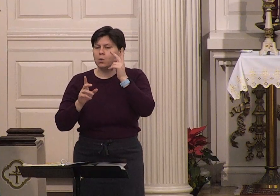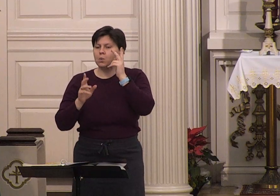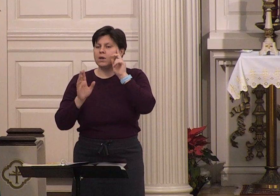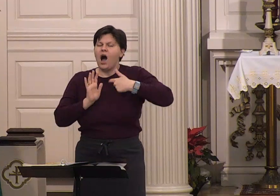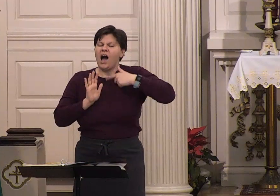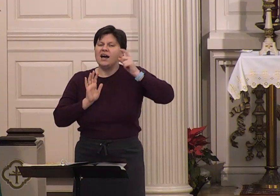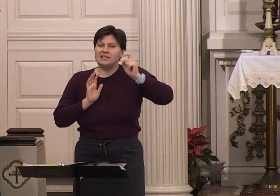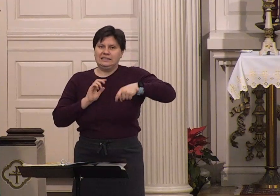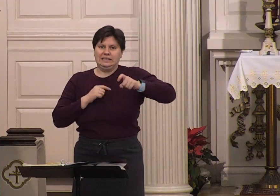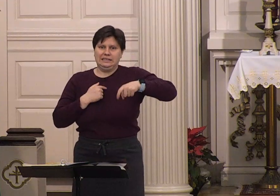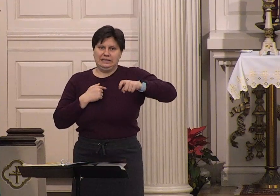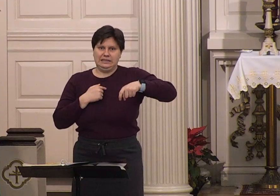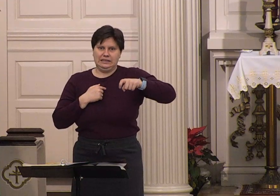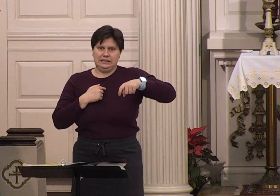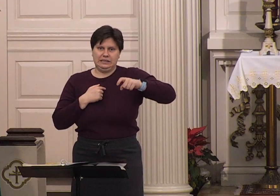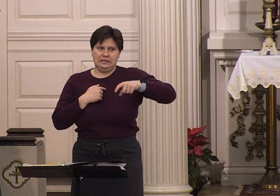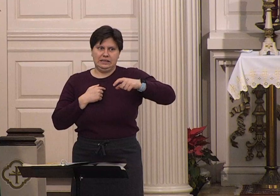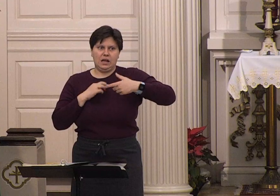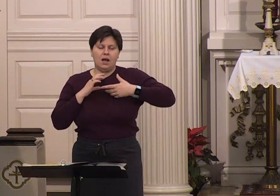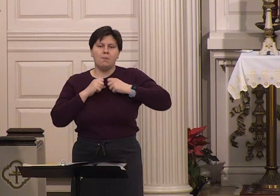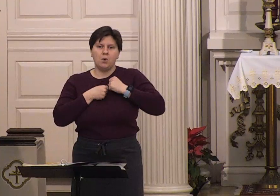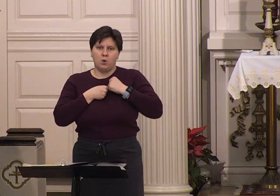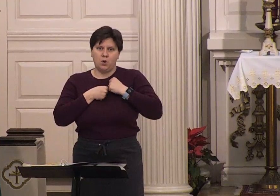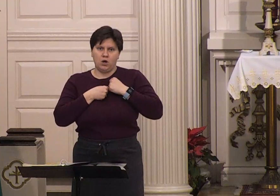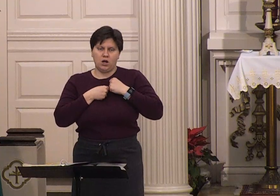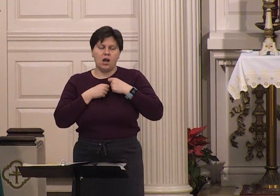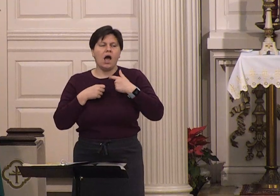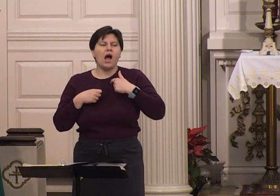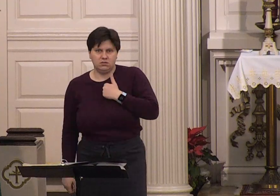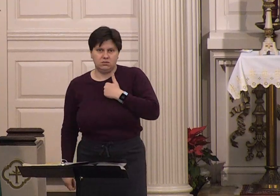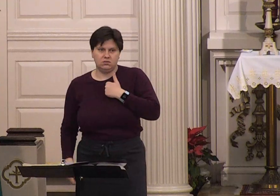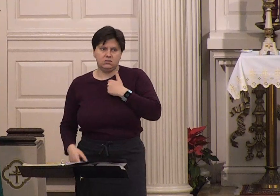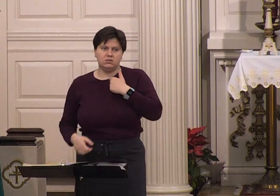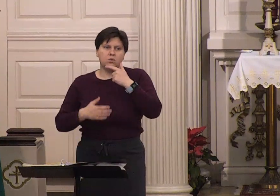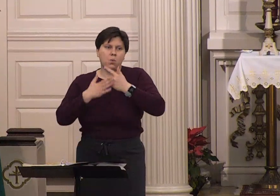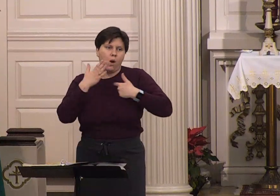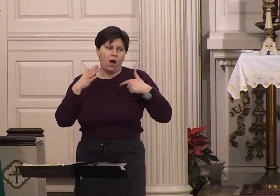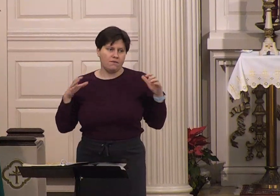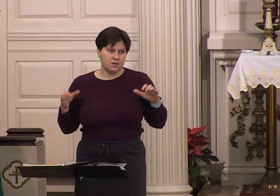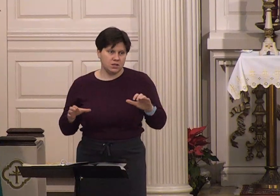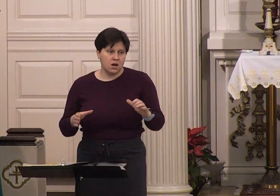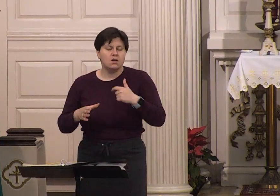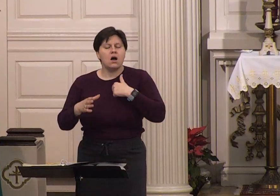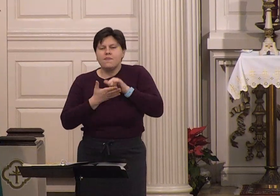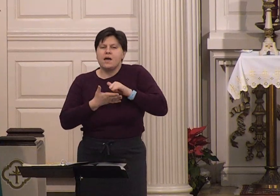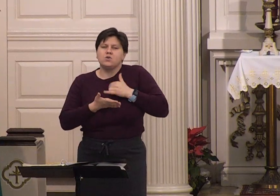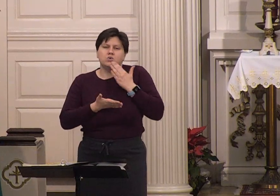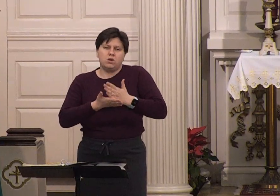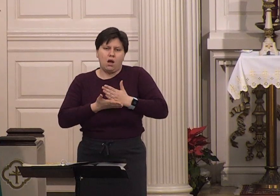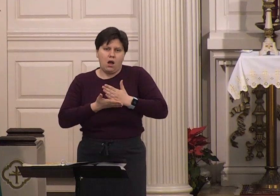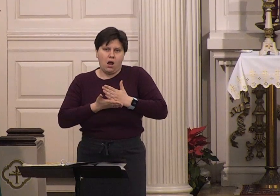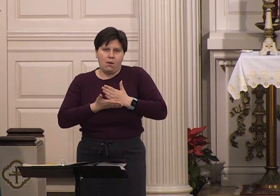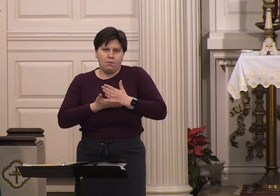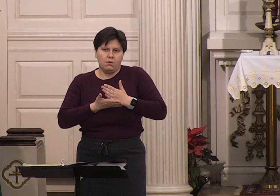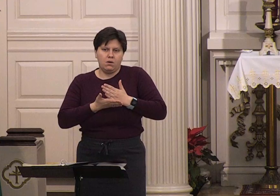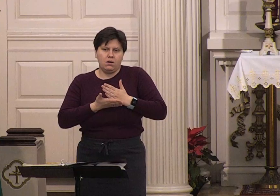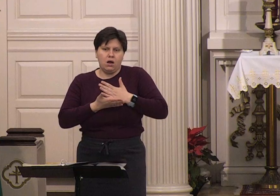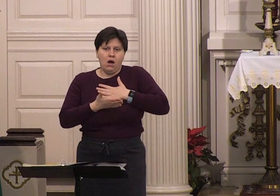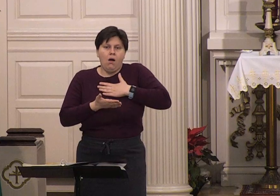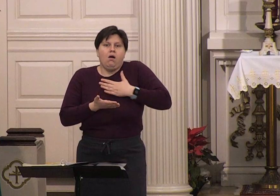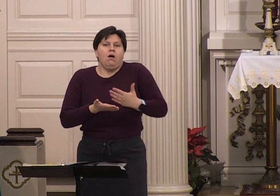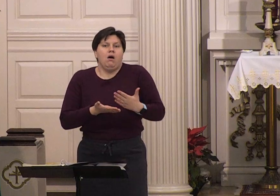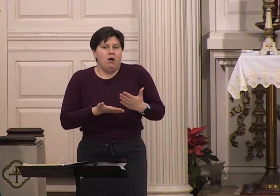act upon it. I mourn, I regret the evil I've done, and I want this to stop. I want God to heal